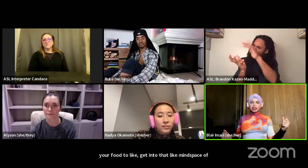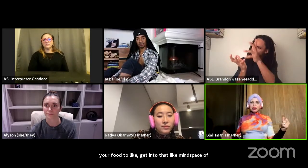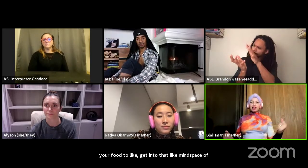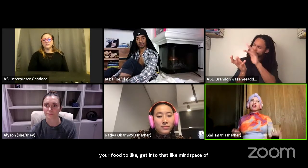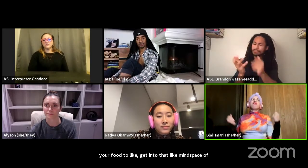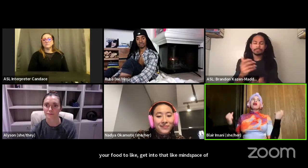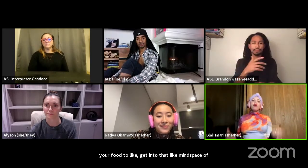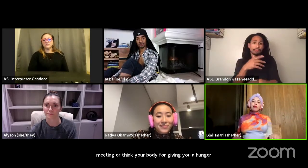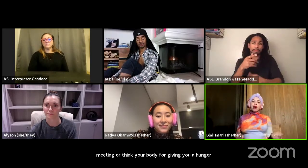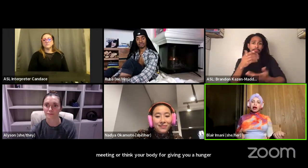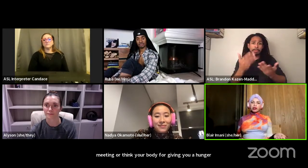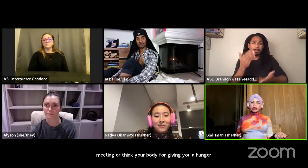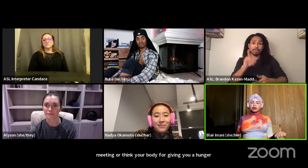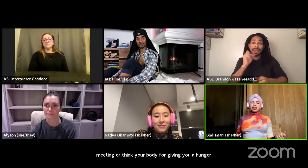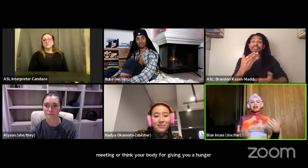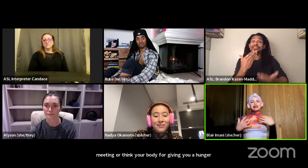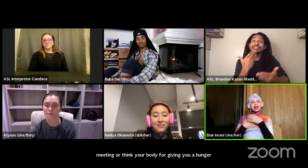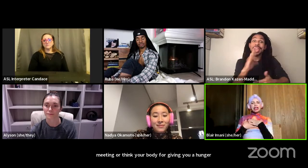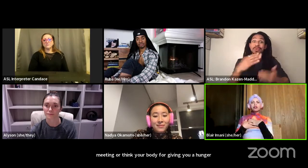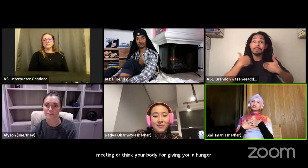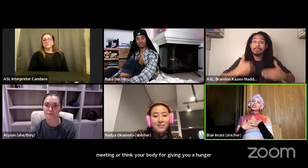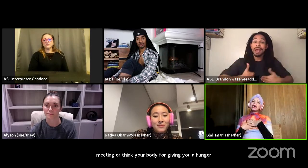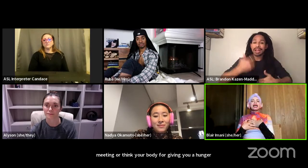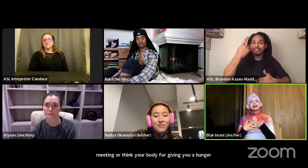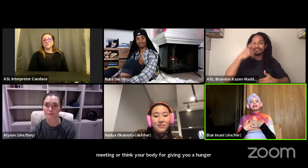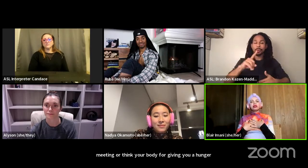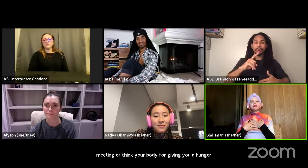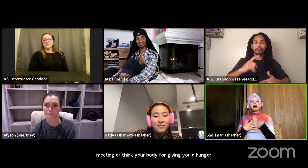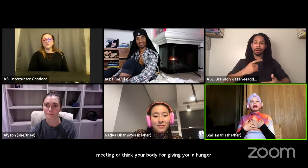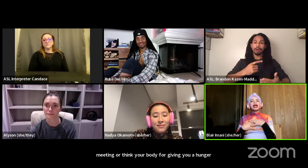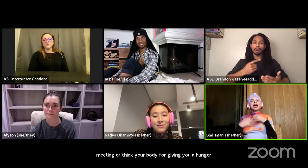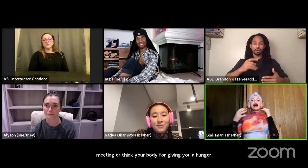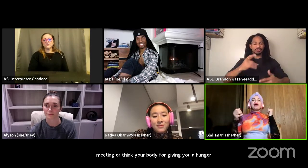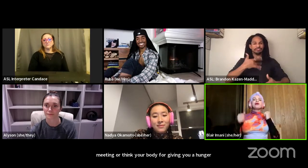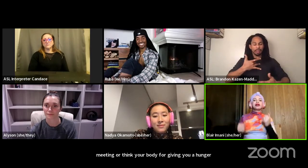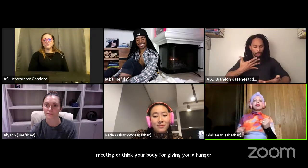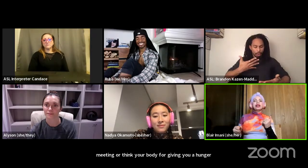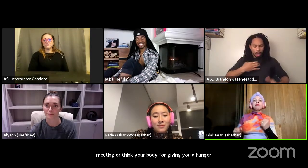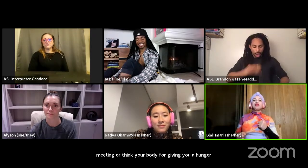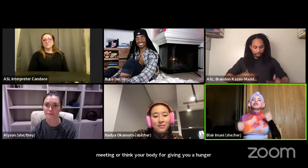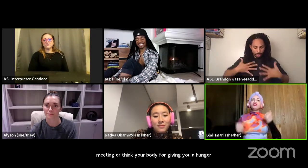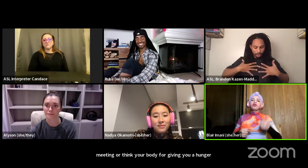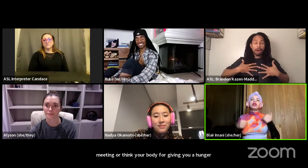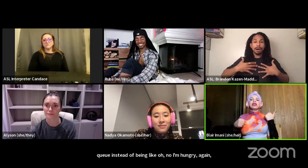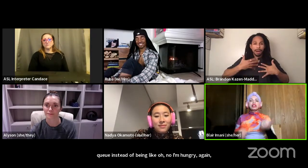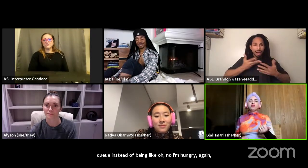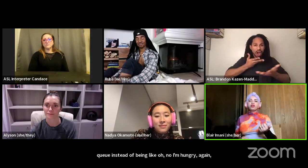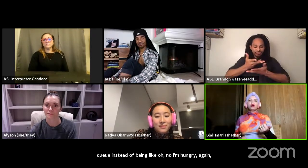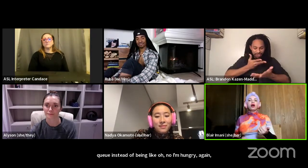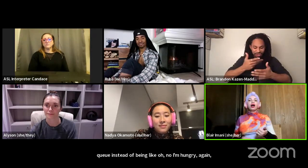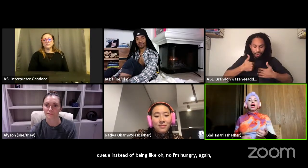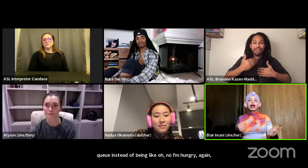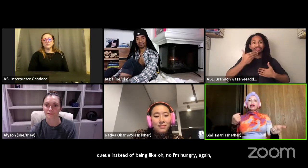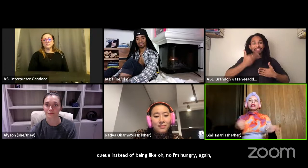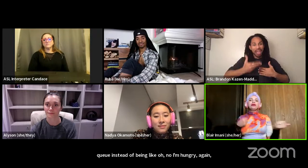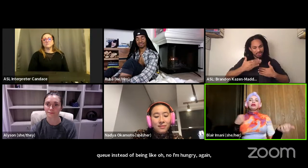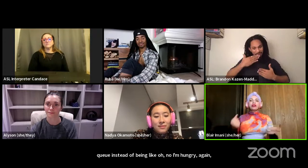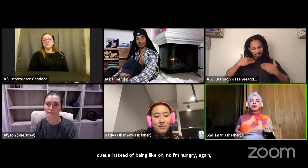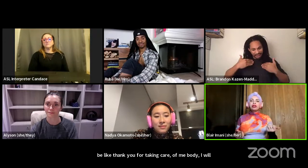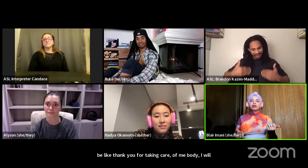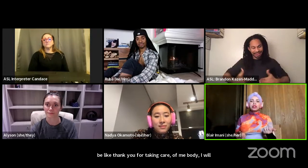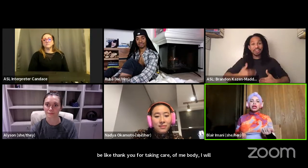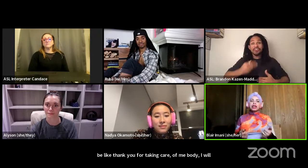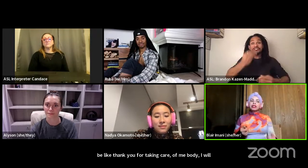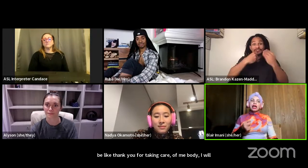cue, instead of being like, oh no, I'm hungry again, be like, thank you for taking care of me, body. I will eat, because food is fuel, and